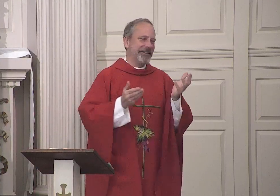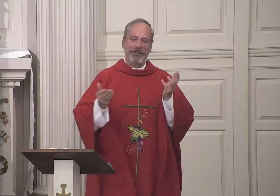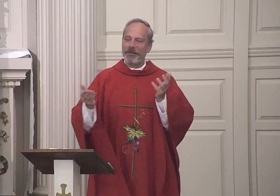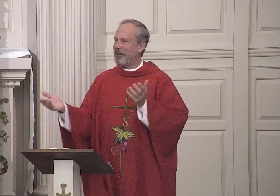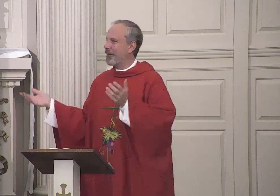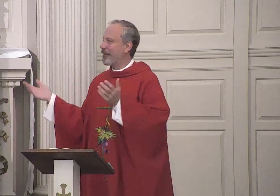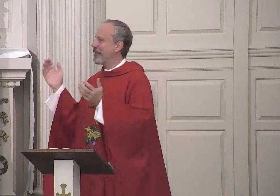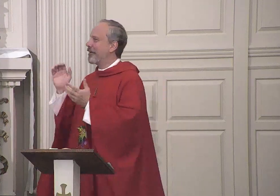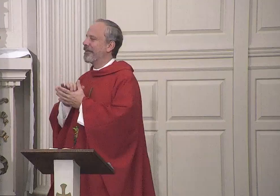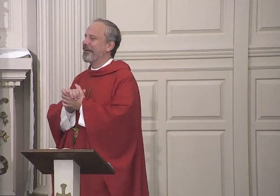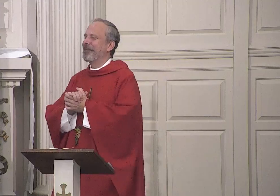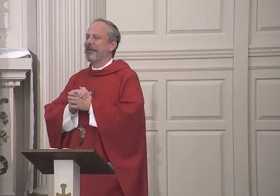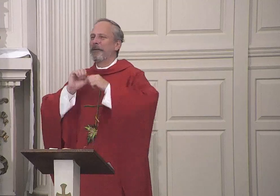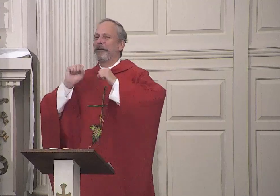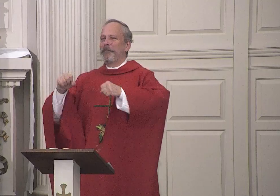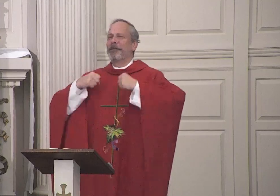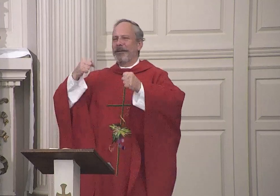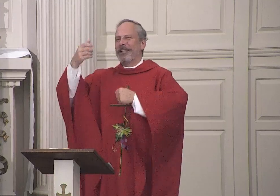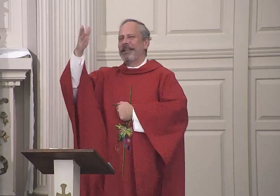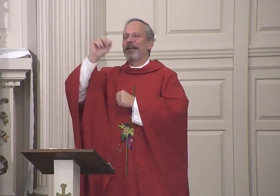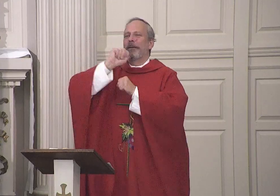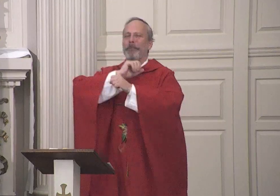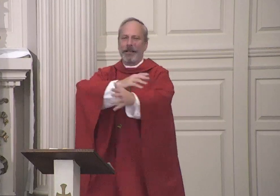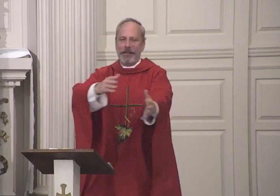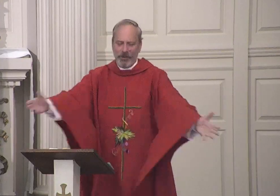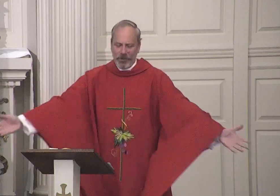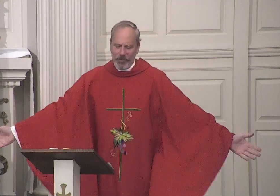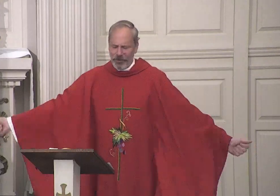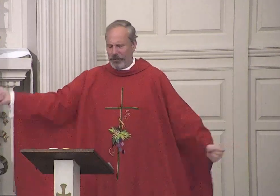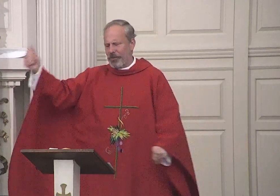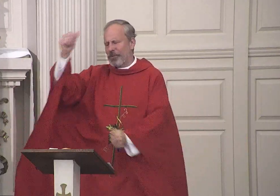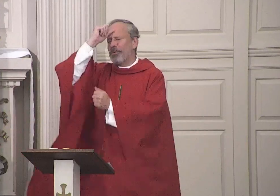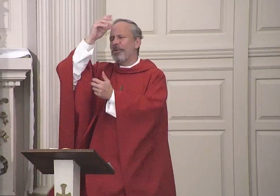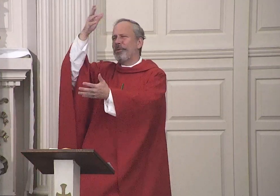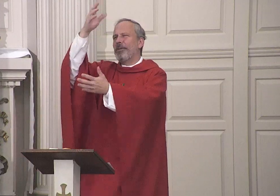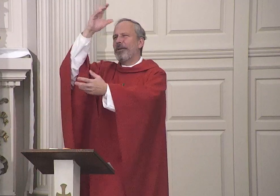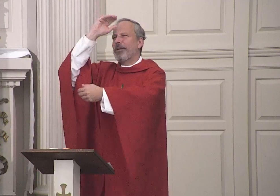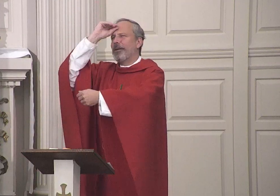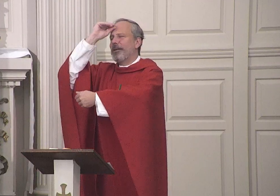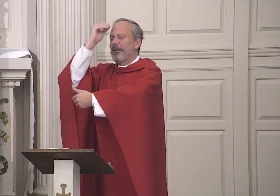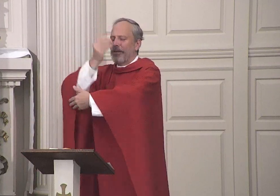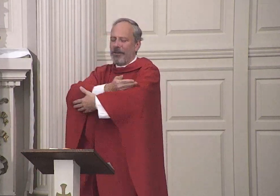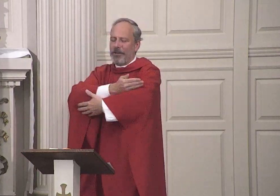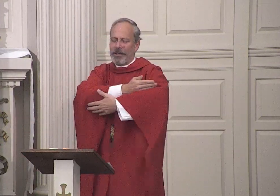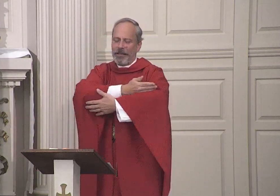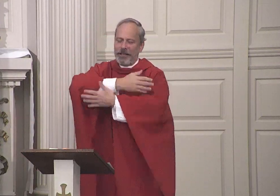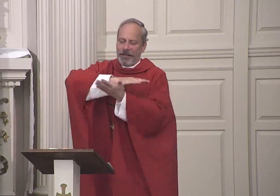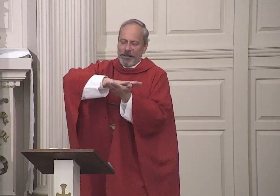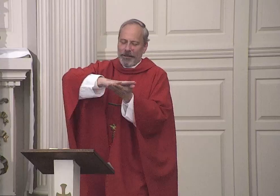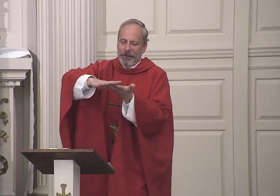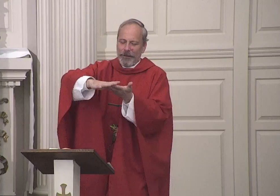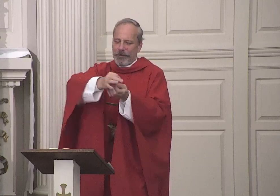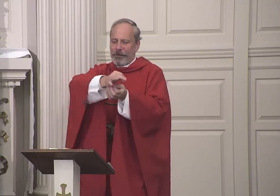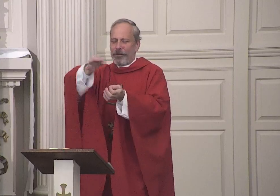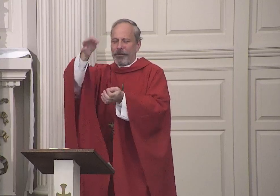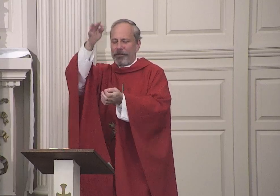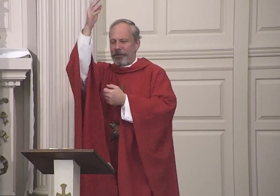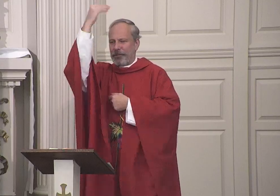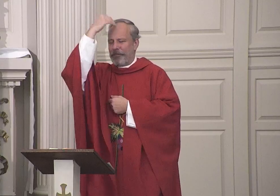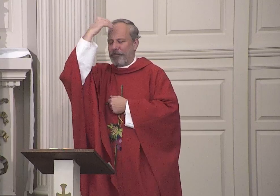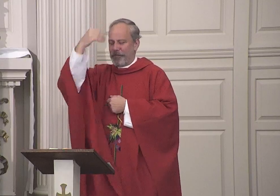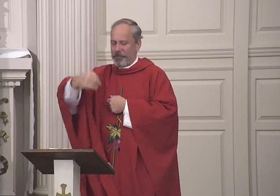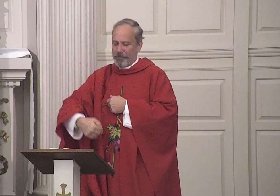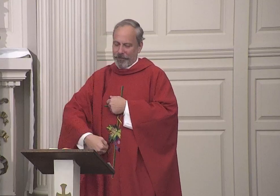The Lord be with you. May Almighty God bless us. In the name of the Father, the Son, and the Holy